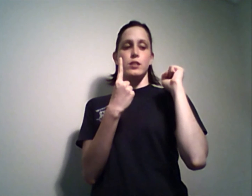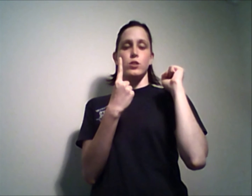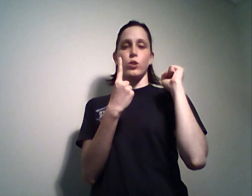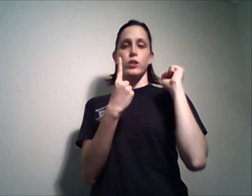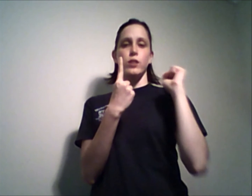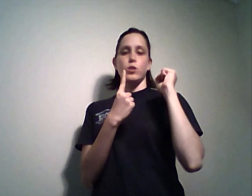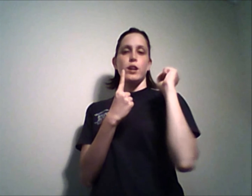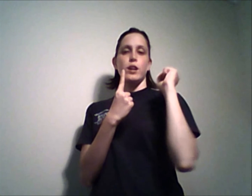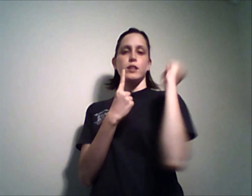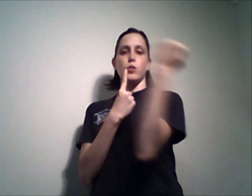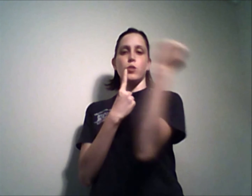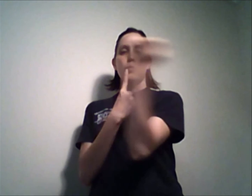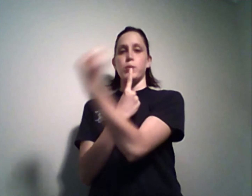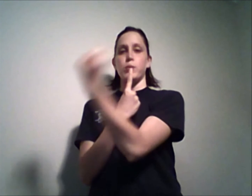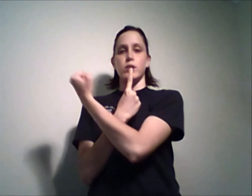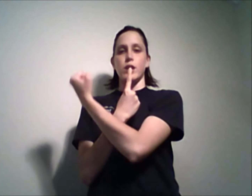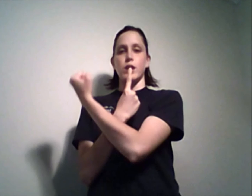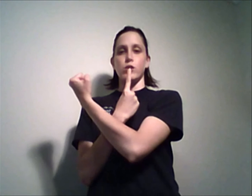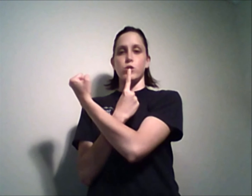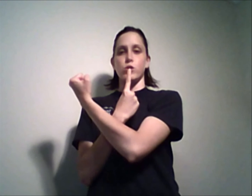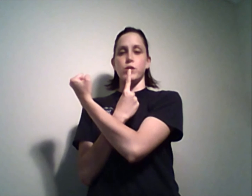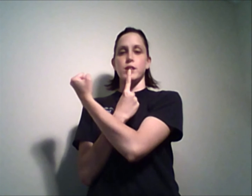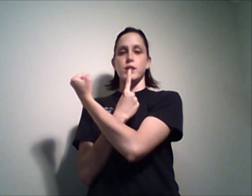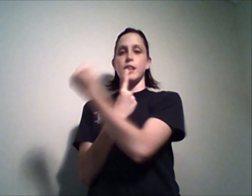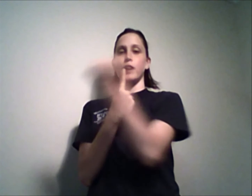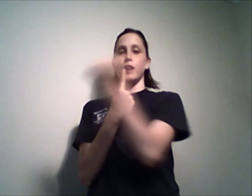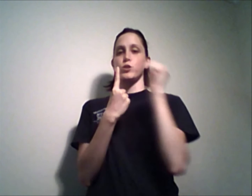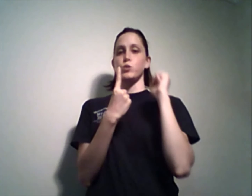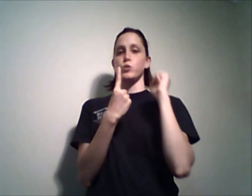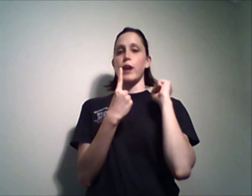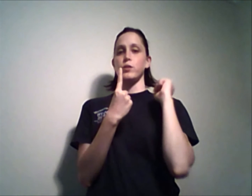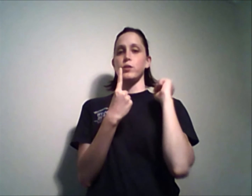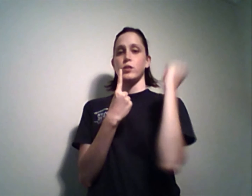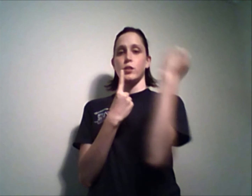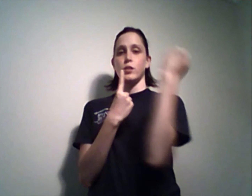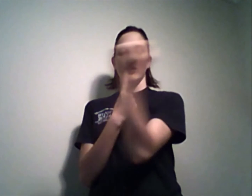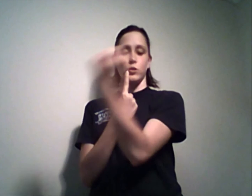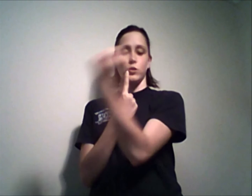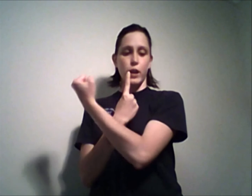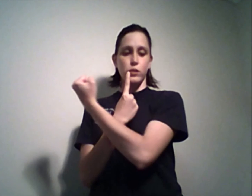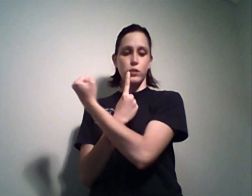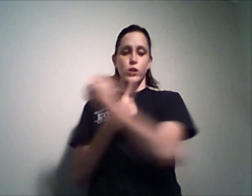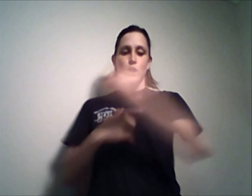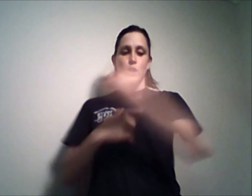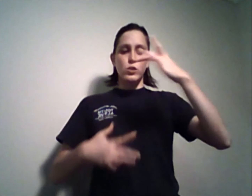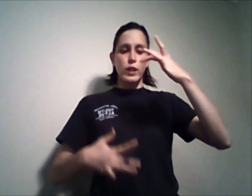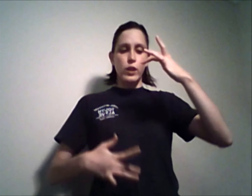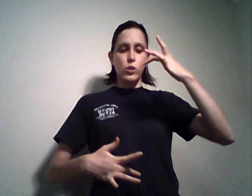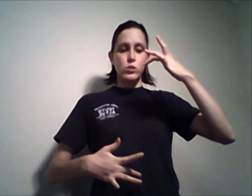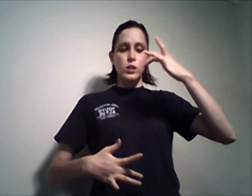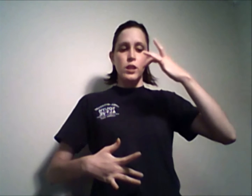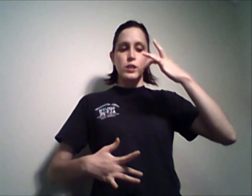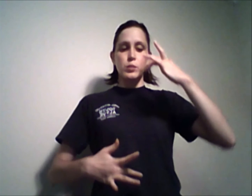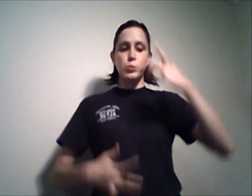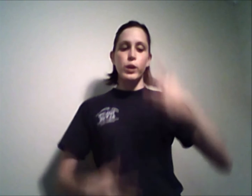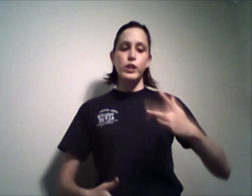shoulder, and it's going to wrap around to the other shoulder. That's the sign for surround. Surround. So that goes,